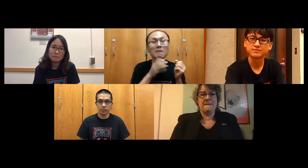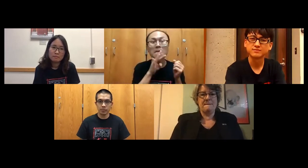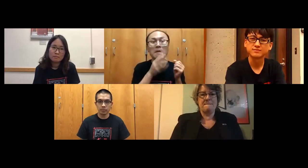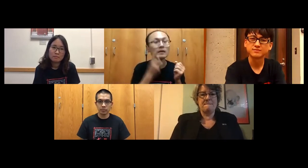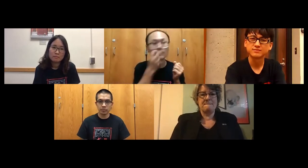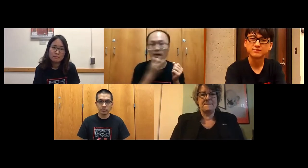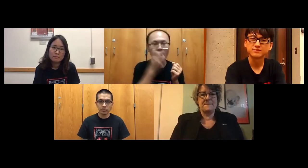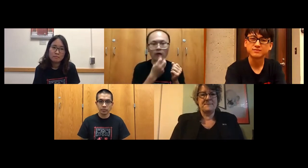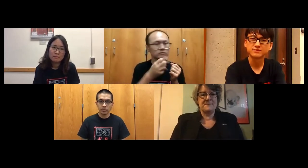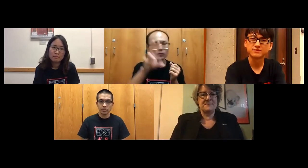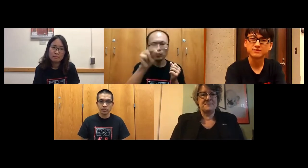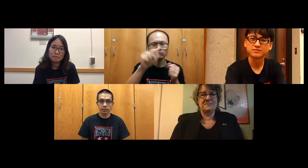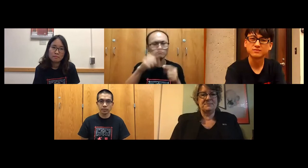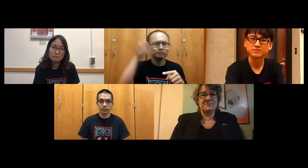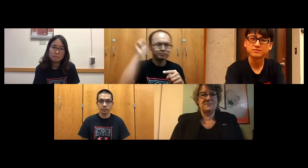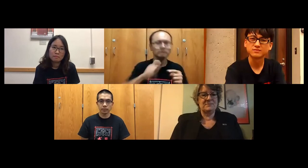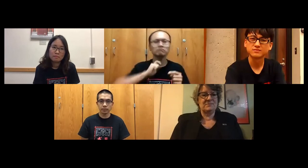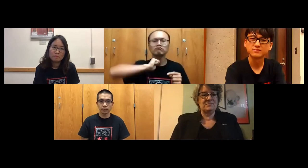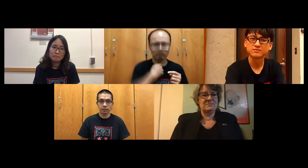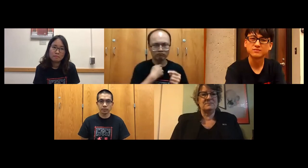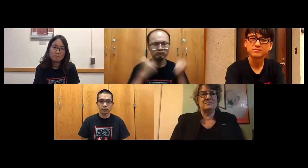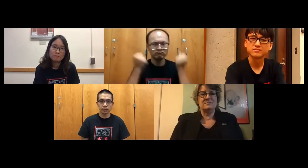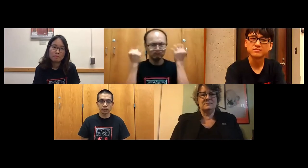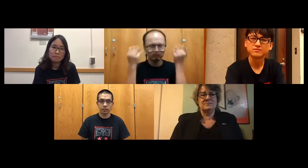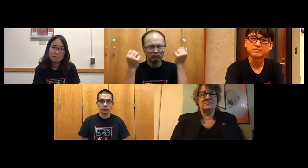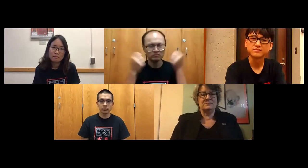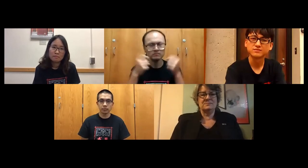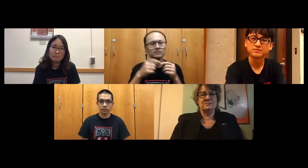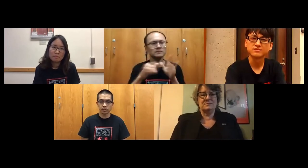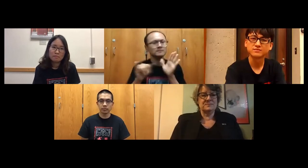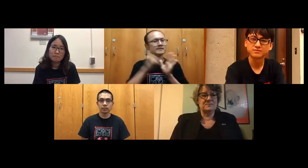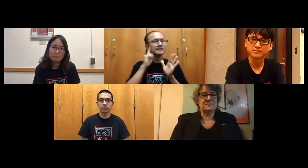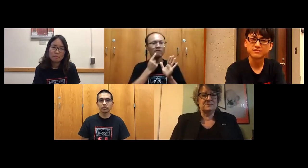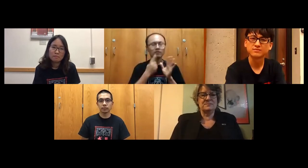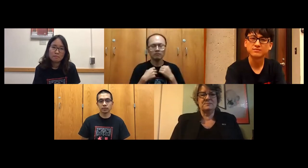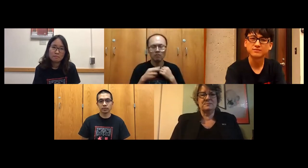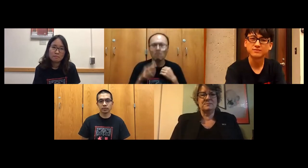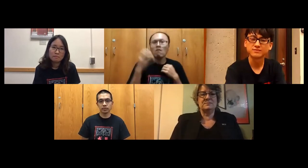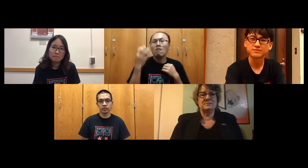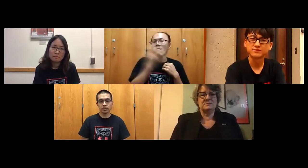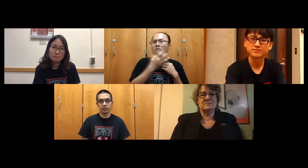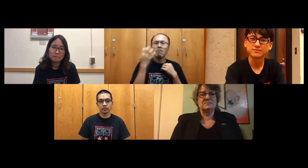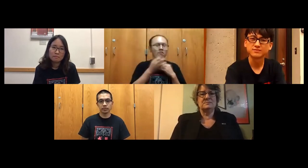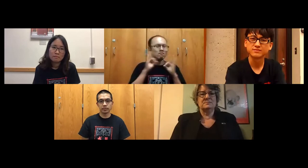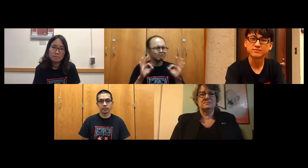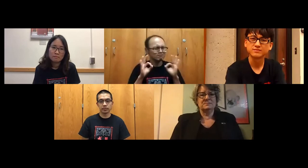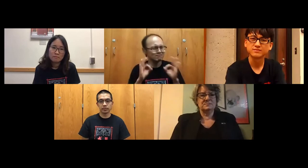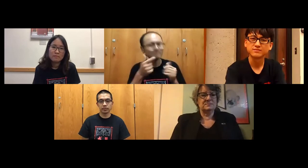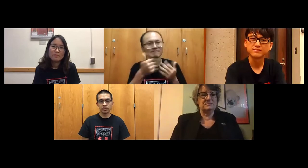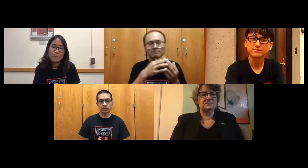the signing, and there was no, like, nobody was telling them that they had to be oral or they had to sign or they had to